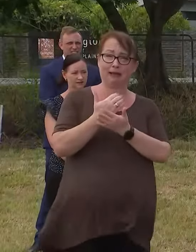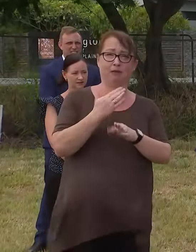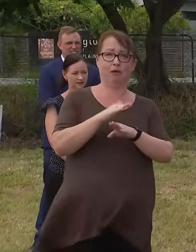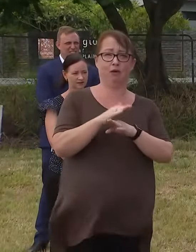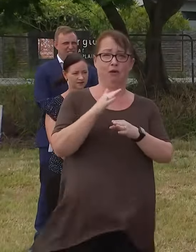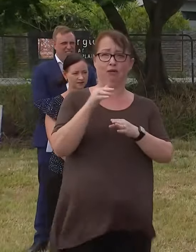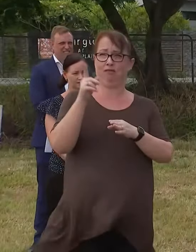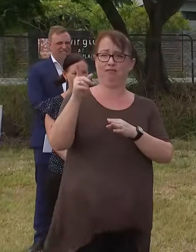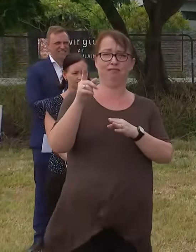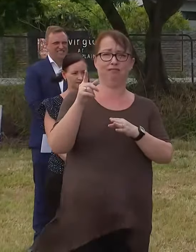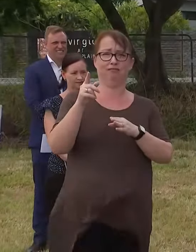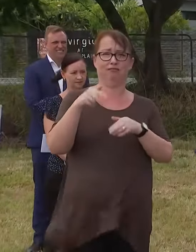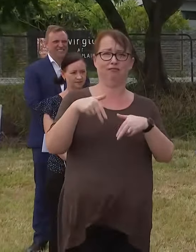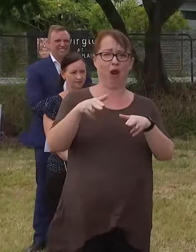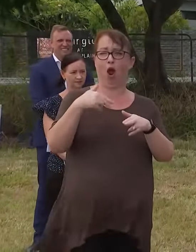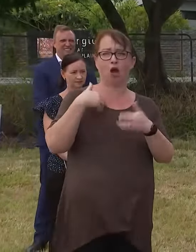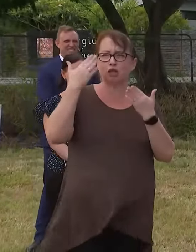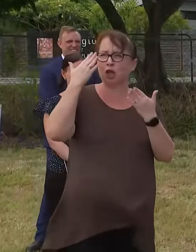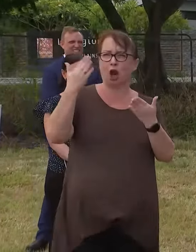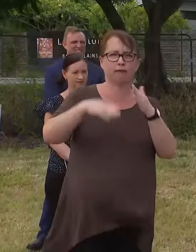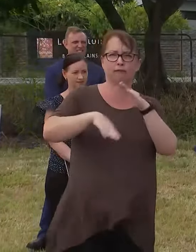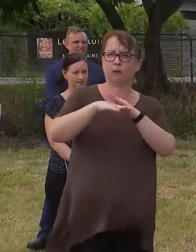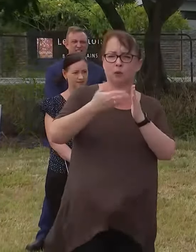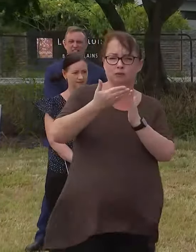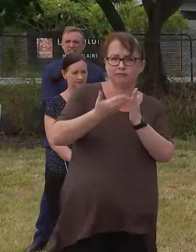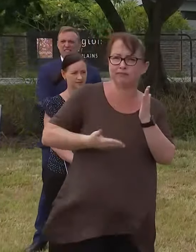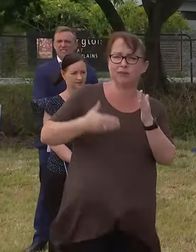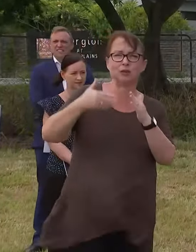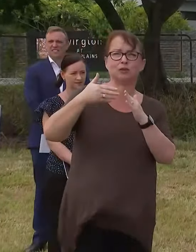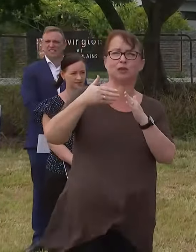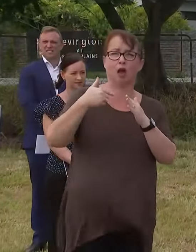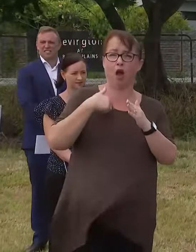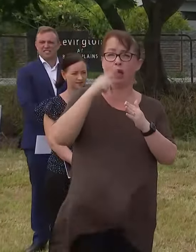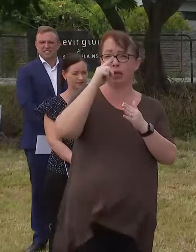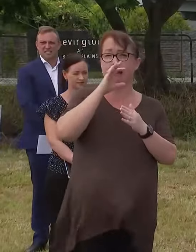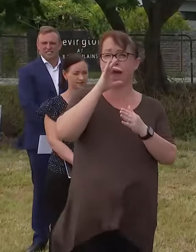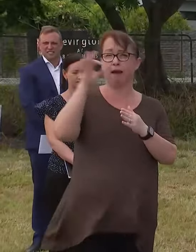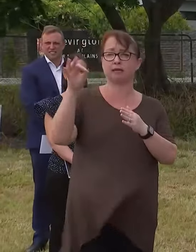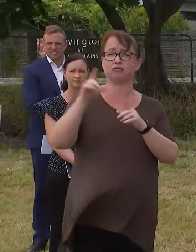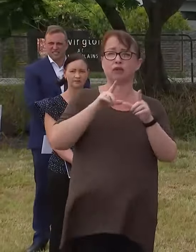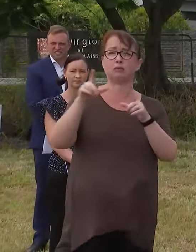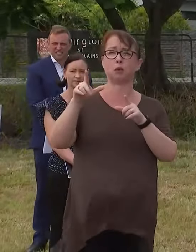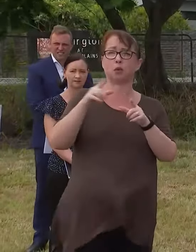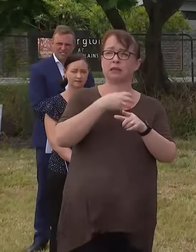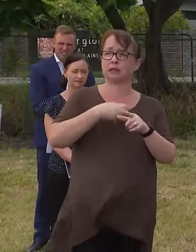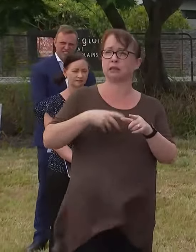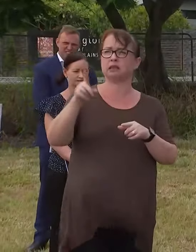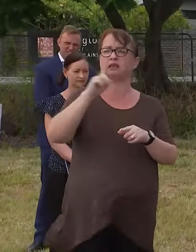roads. I don't know the exact circumstances. I'm happy to ask the Transport Minister to look into that.